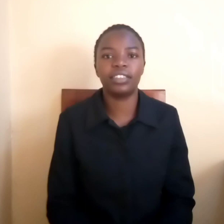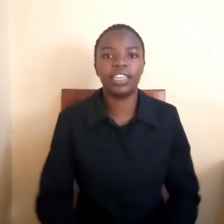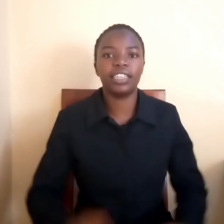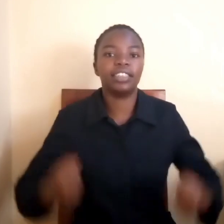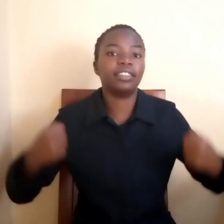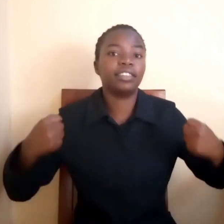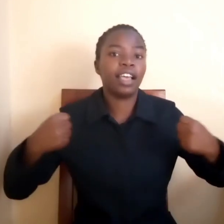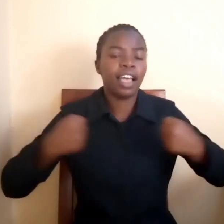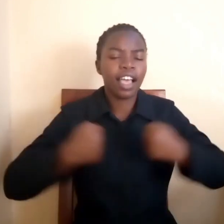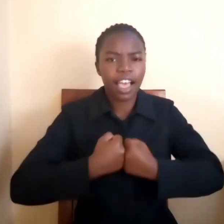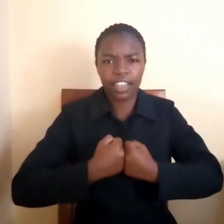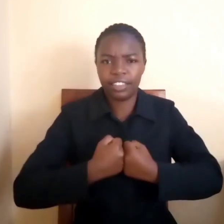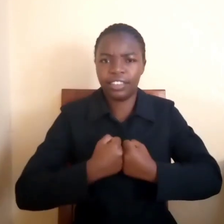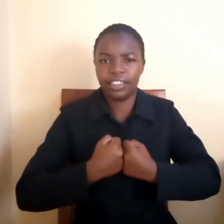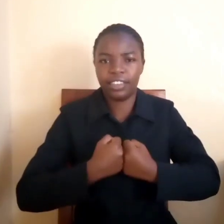accident is accident,